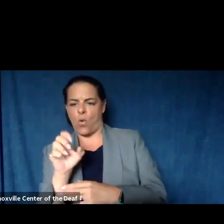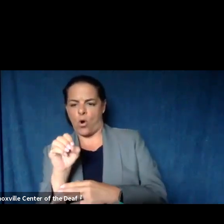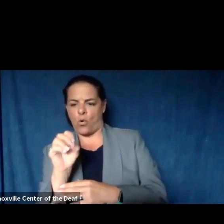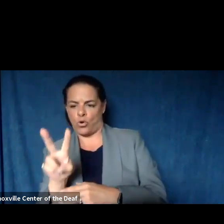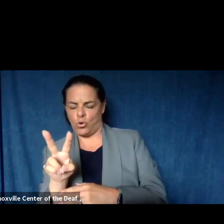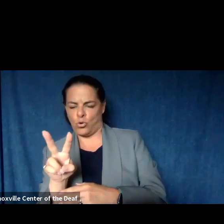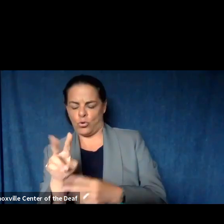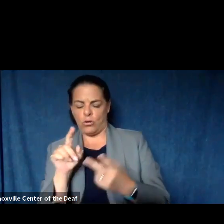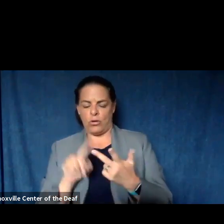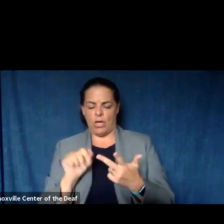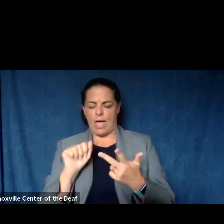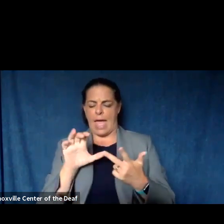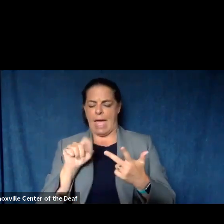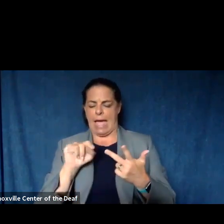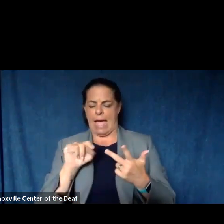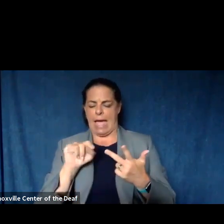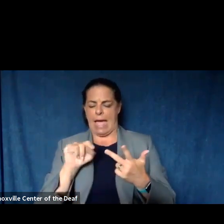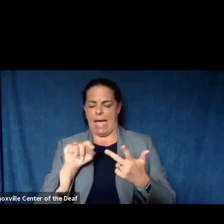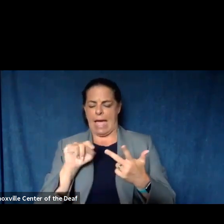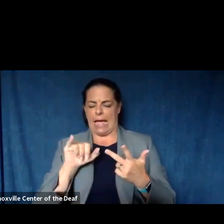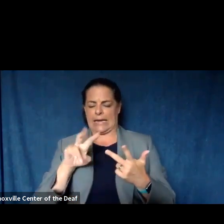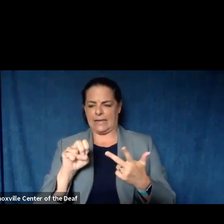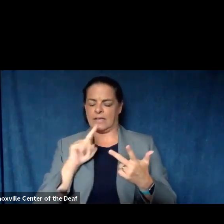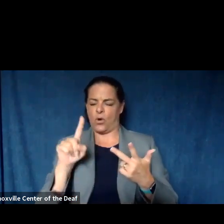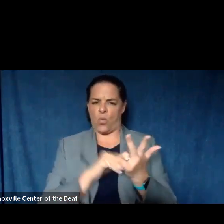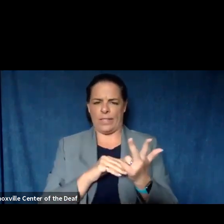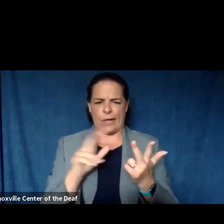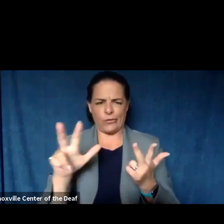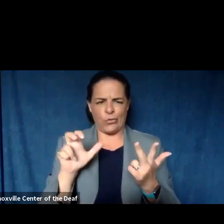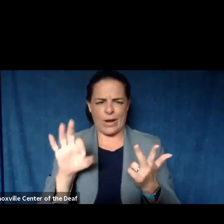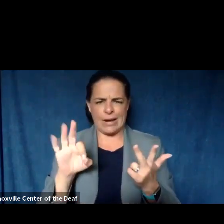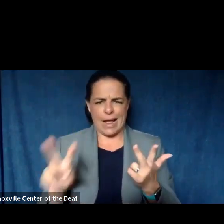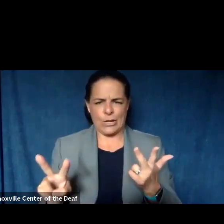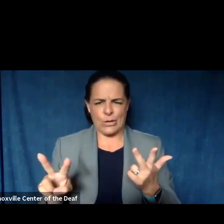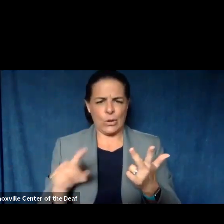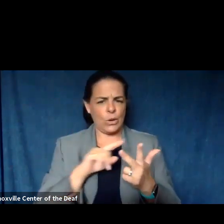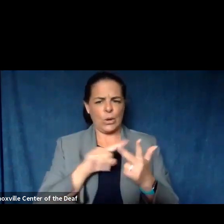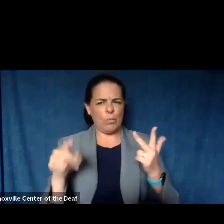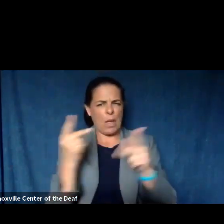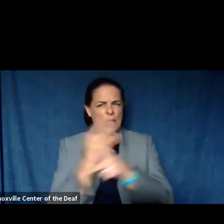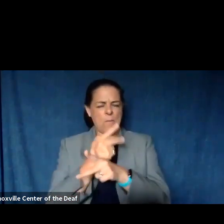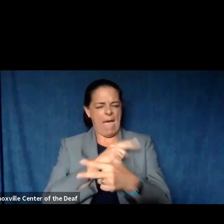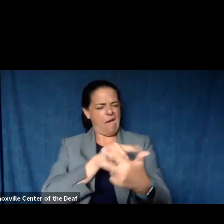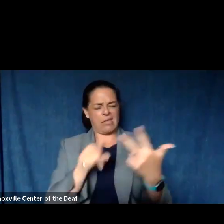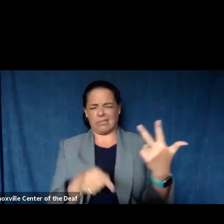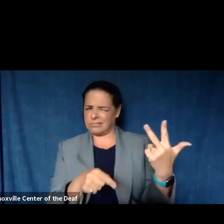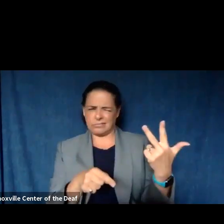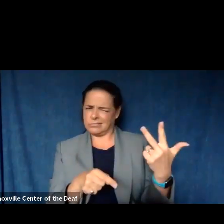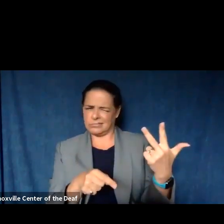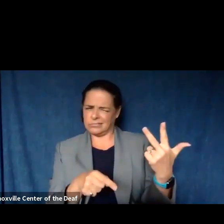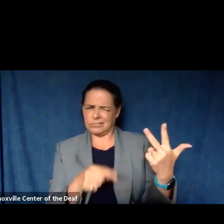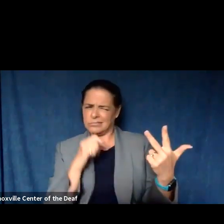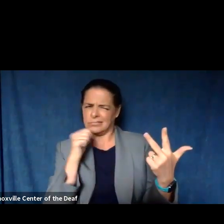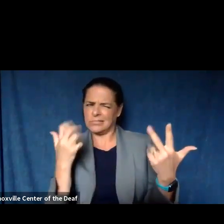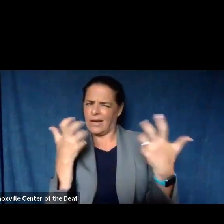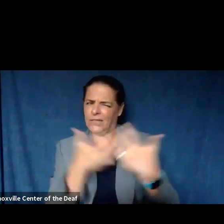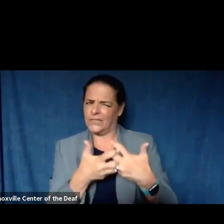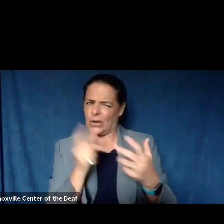the number of active cases reported is 1,392. But the math doesn't seem to add up.